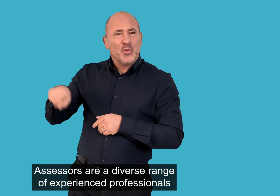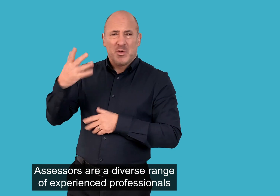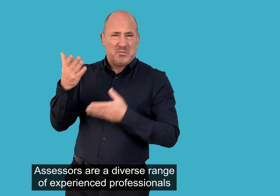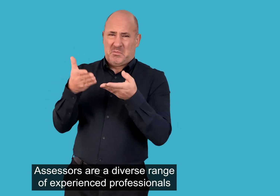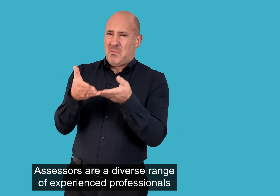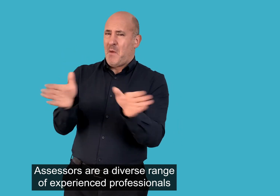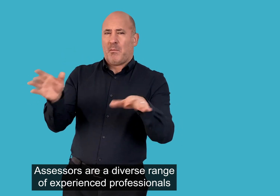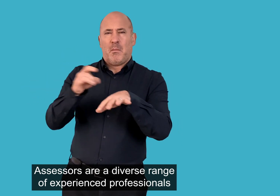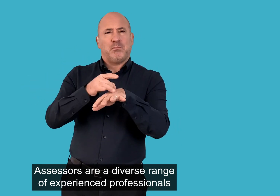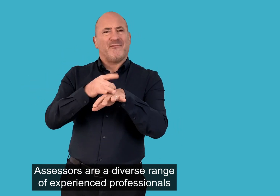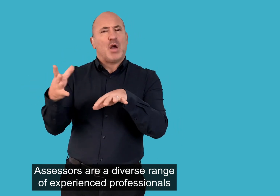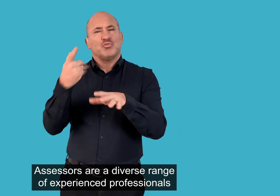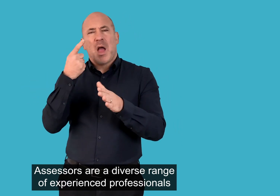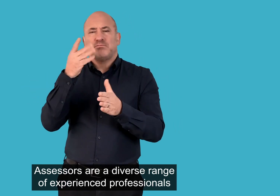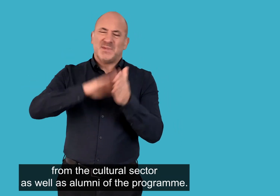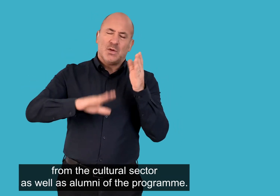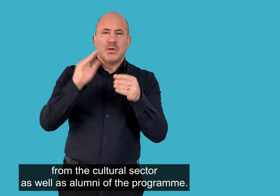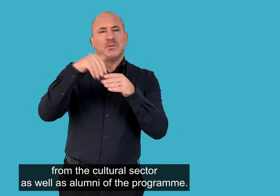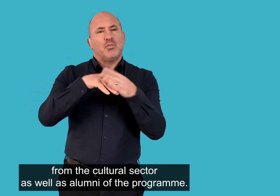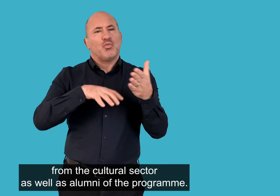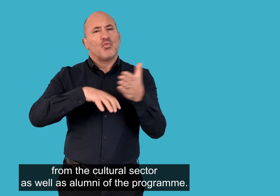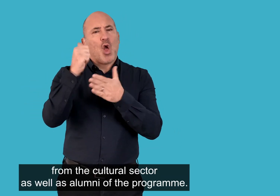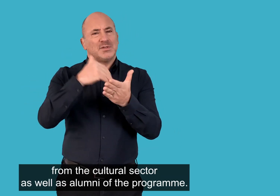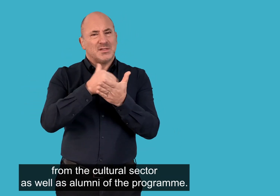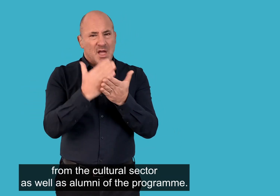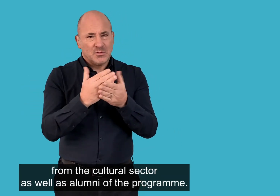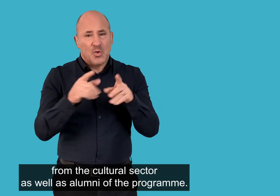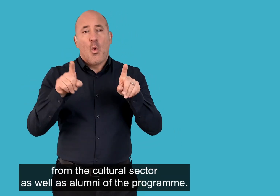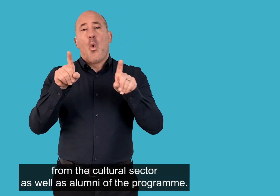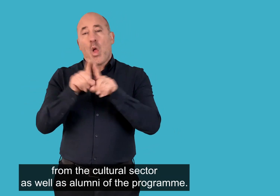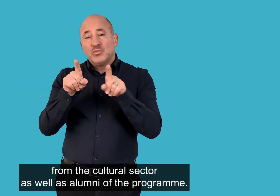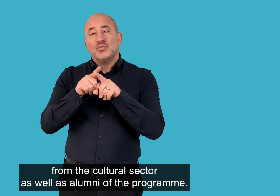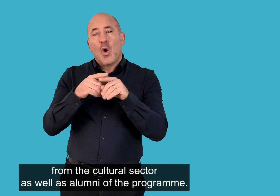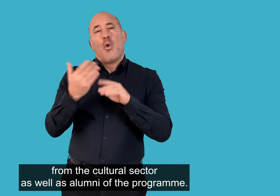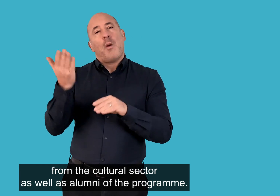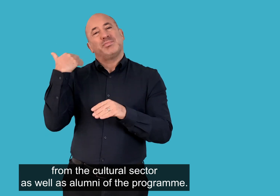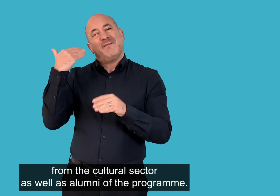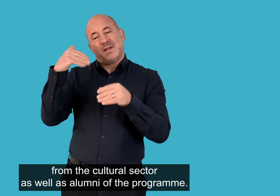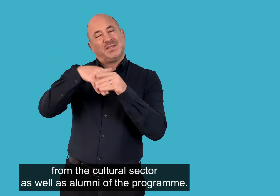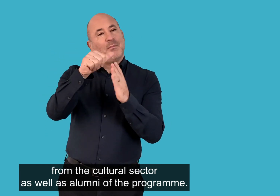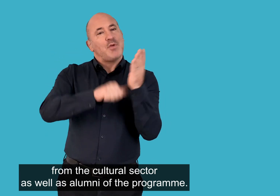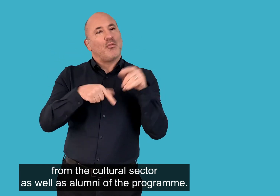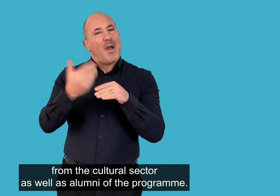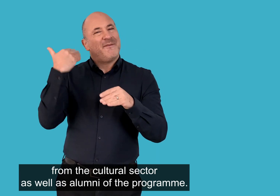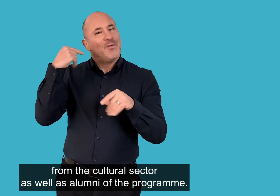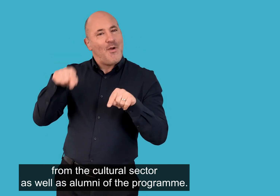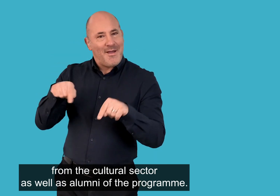Assessors are a diverse range of experienced professionals from the cultural sector, as well as alumni of the